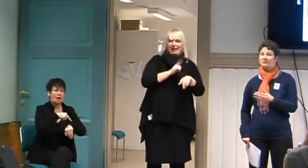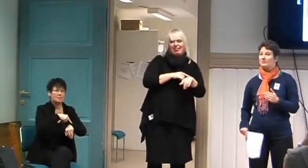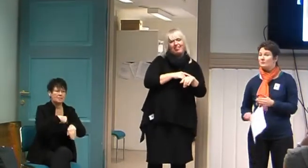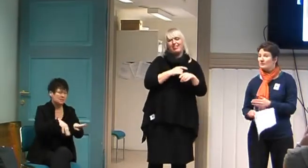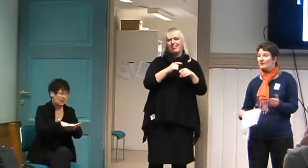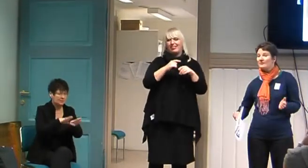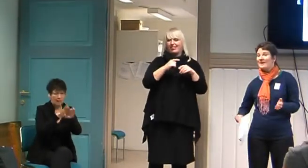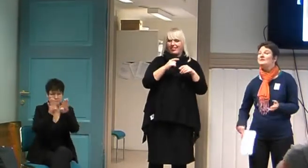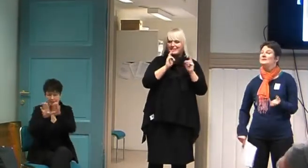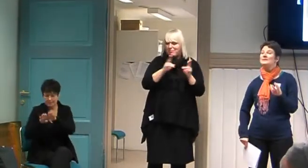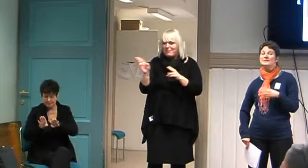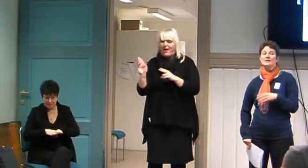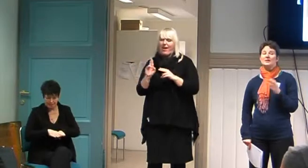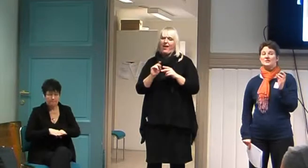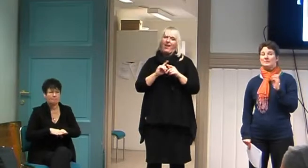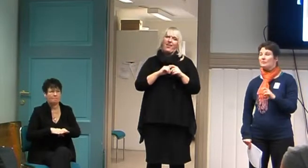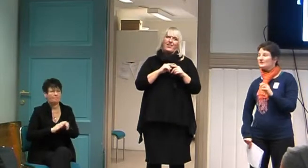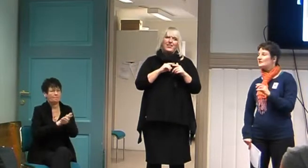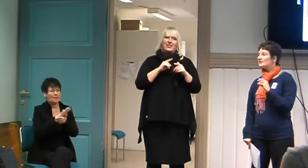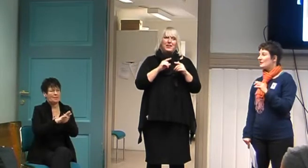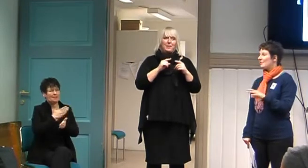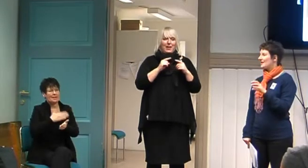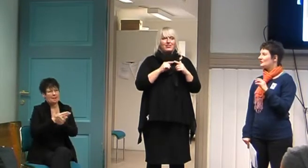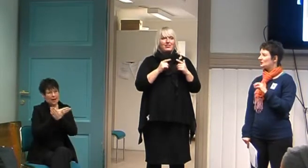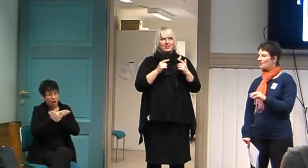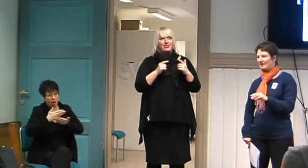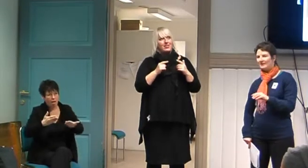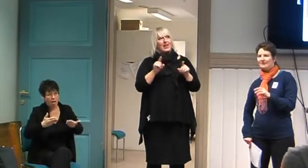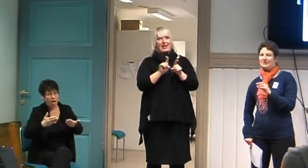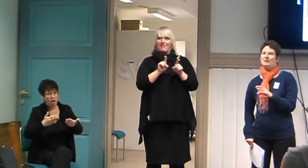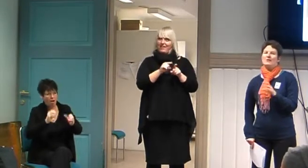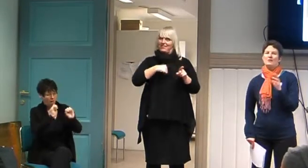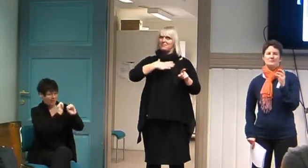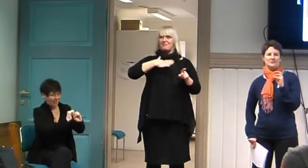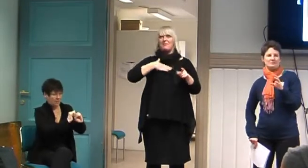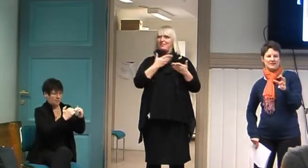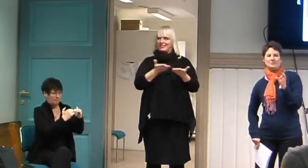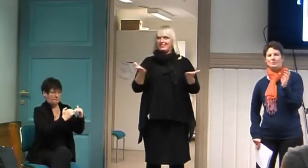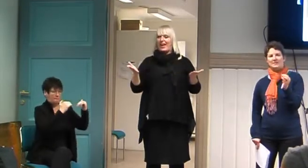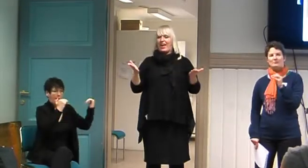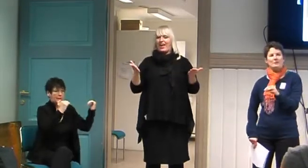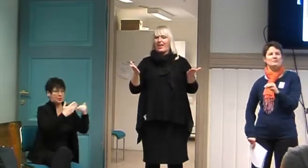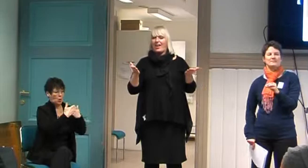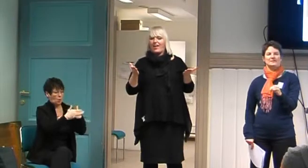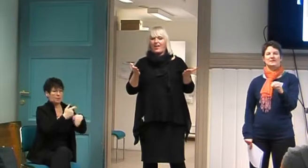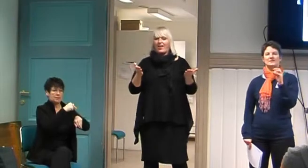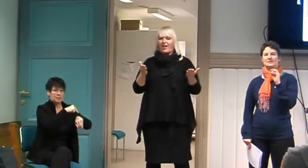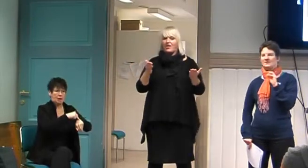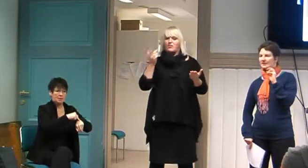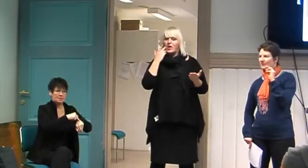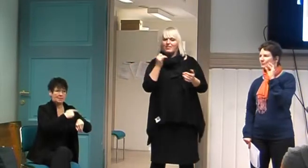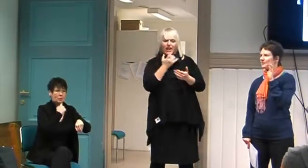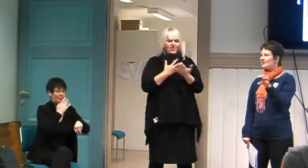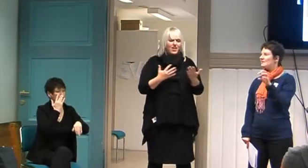same across all 5 palaces, so we wanted a way of showing people when they were on the website